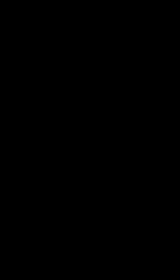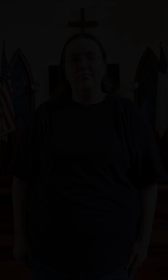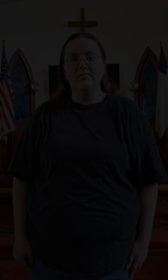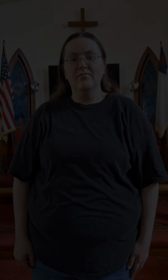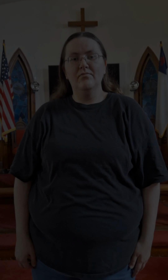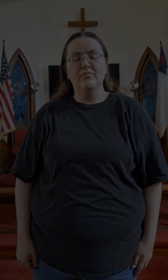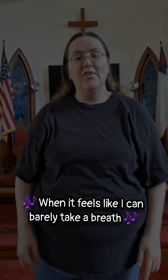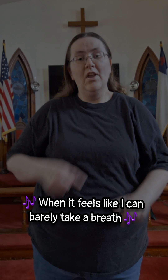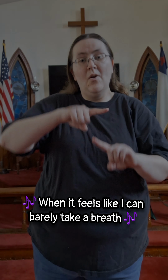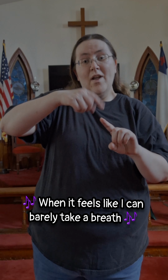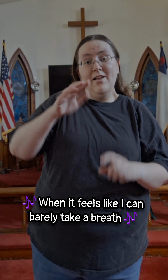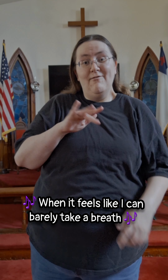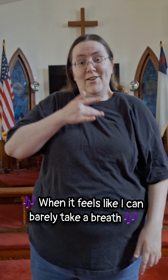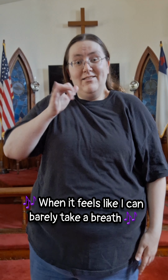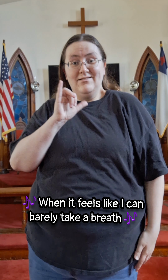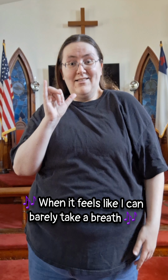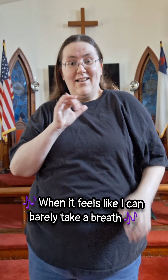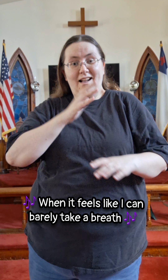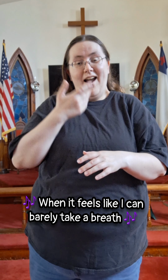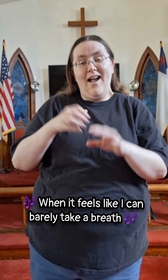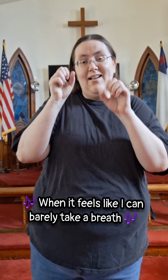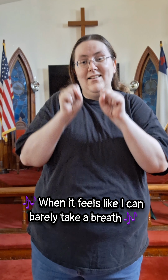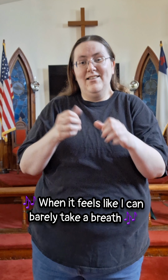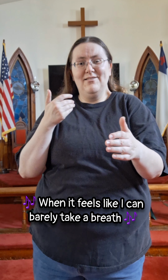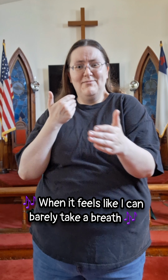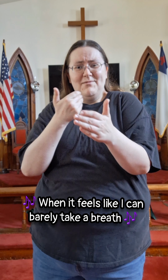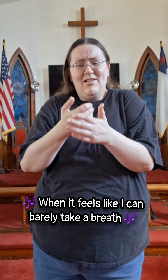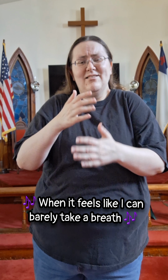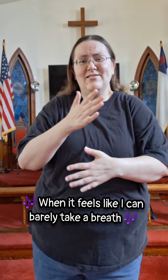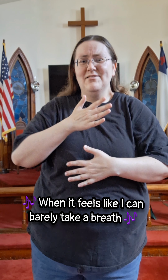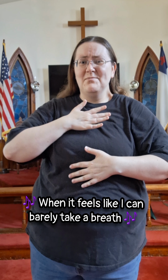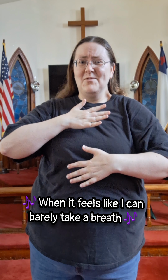When it feels like I can barely take a breath